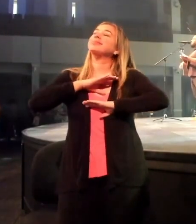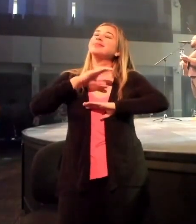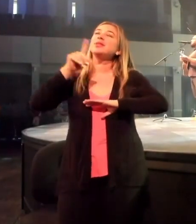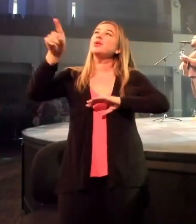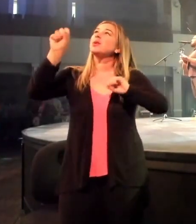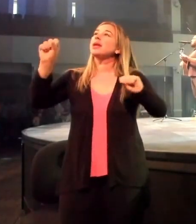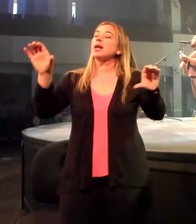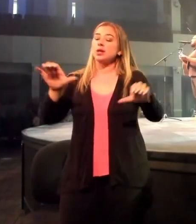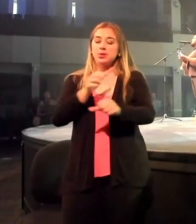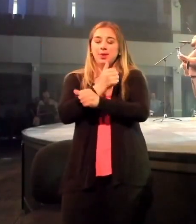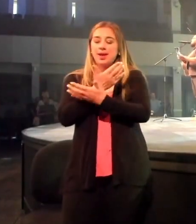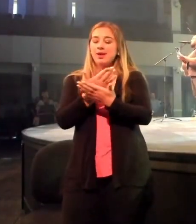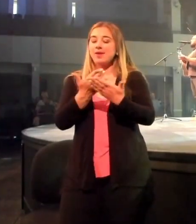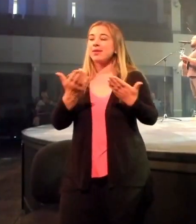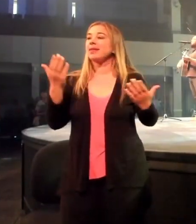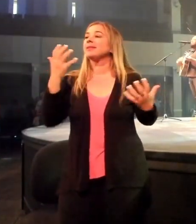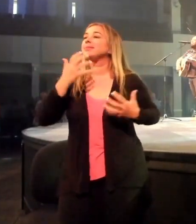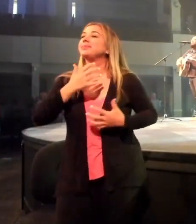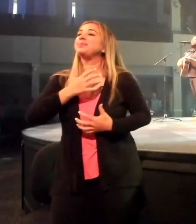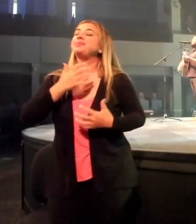do.